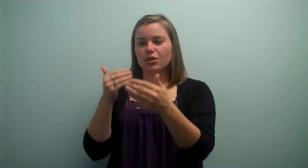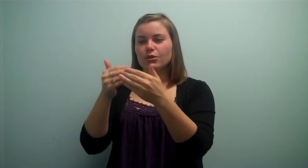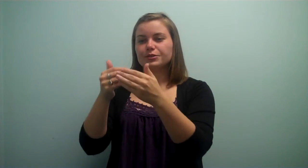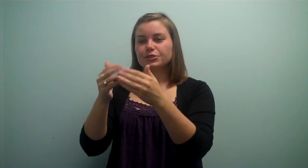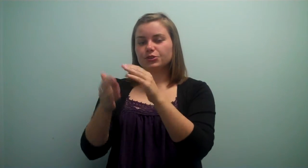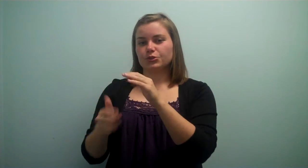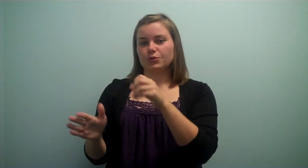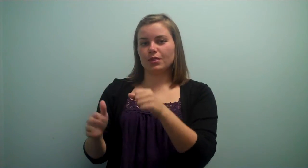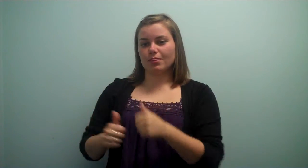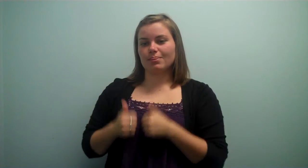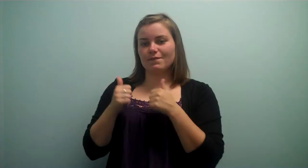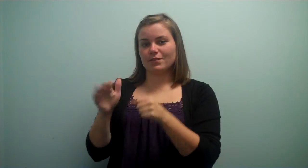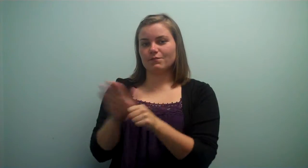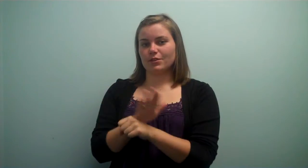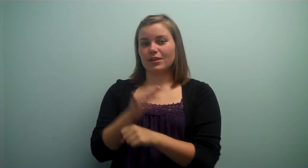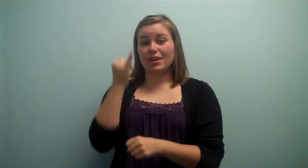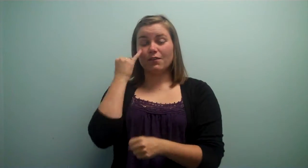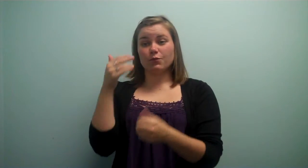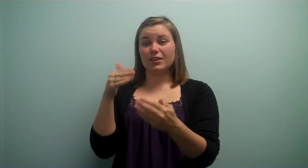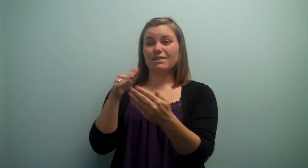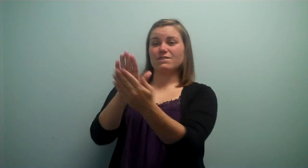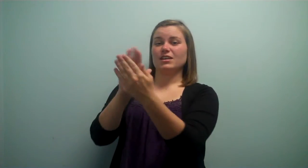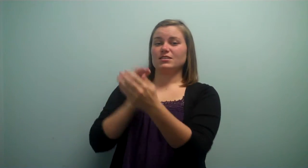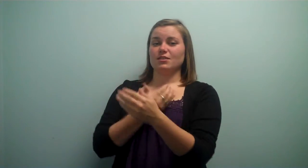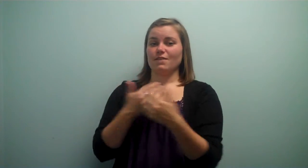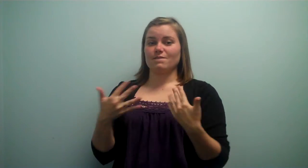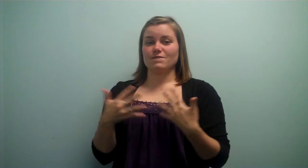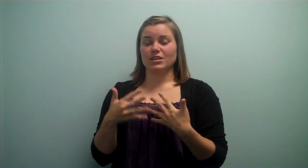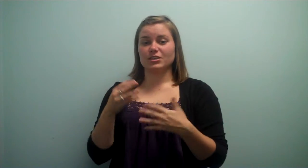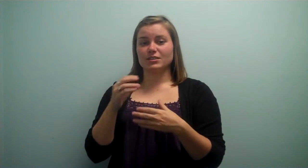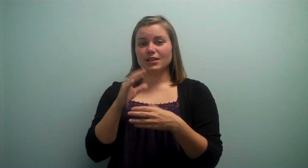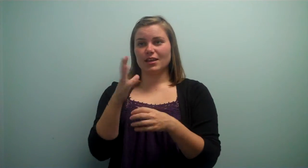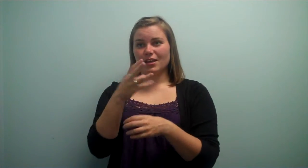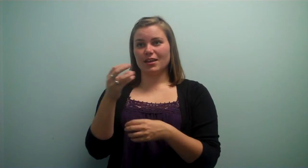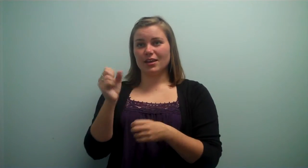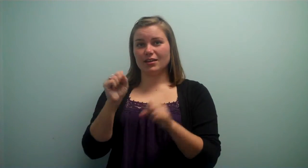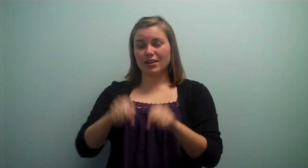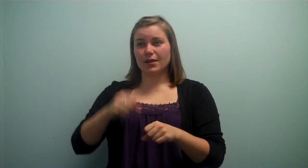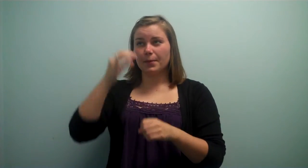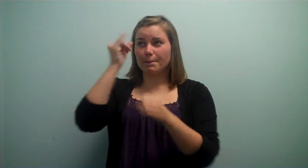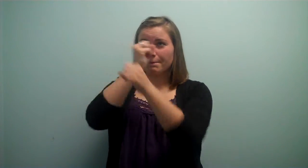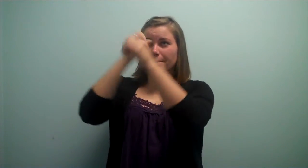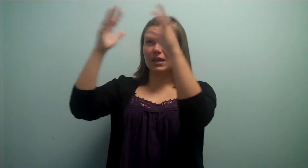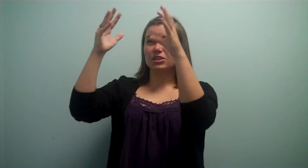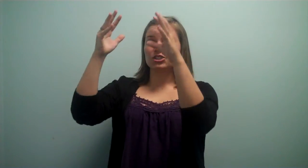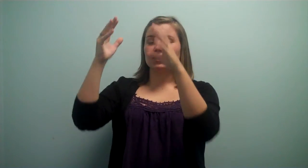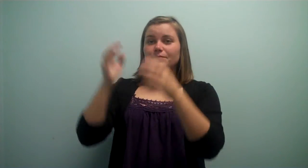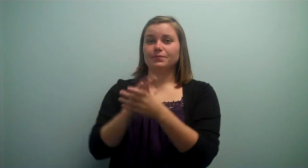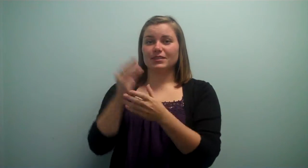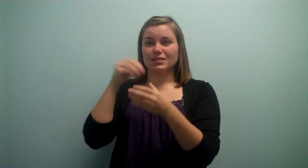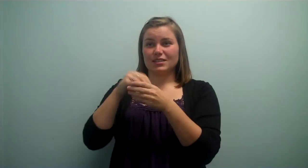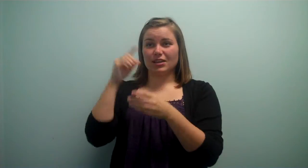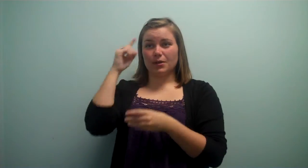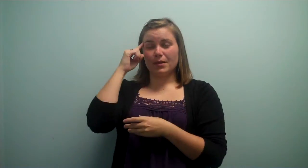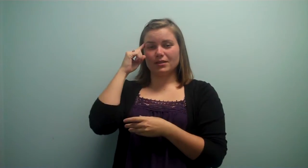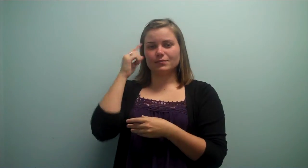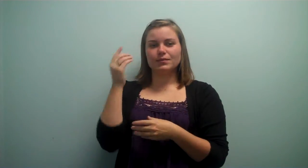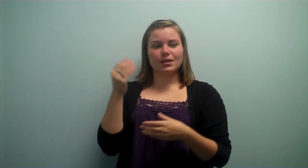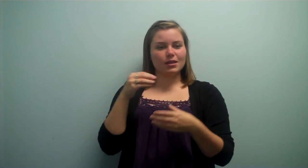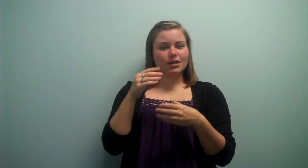we face our fears squarely and imagine in the safety of our minds, which after all is where fear exists,